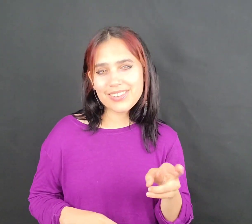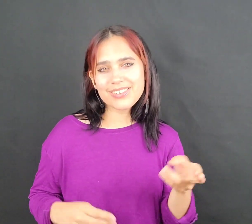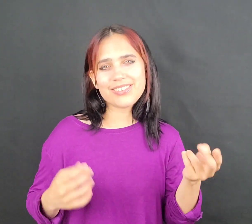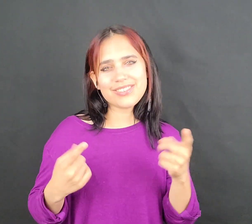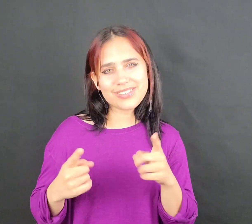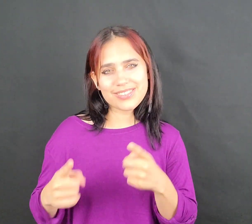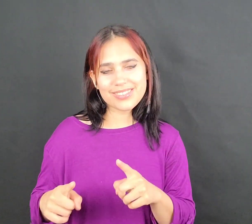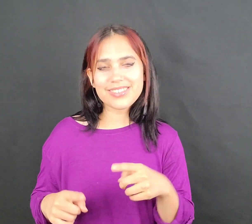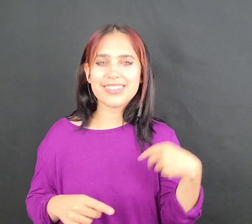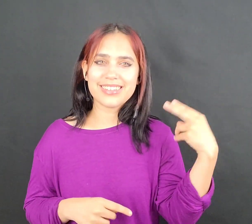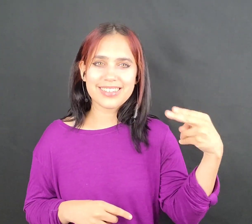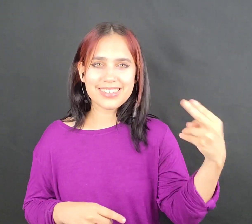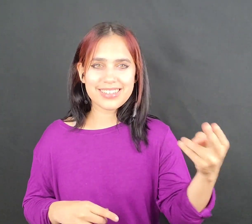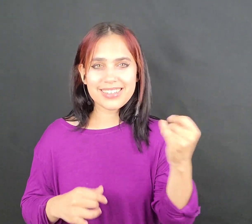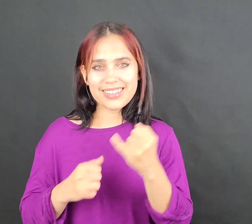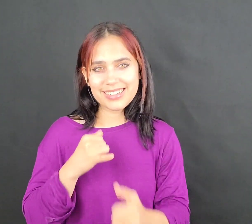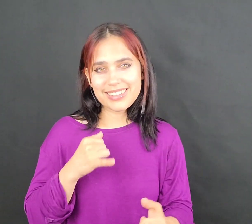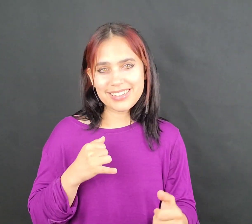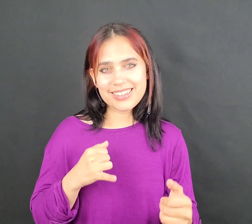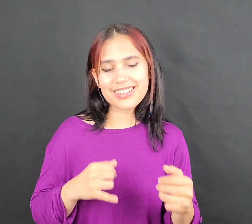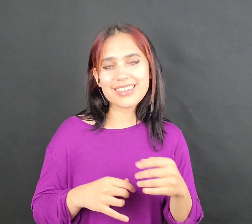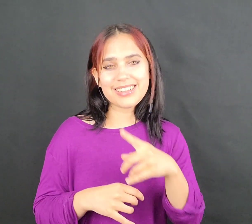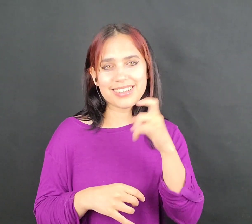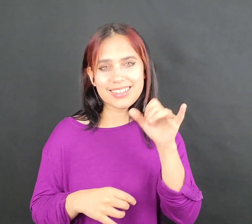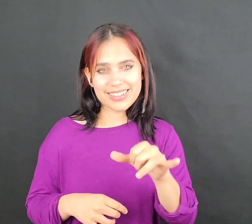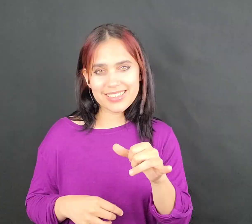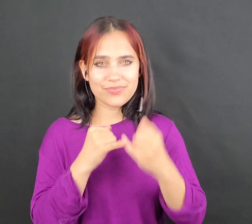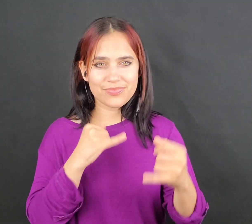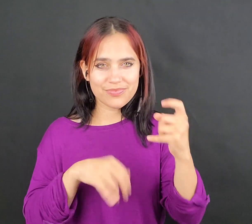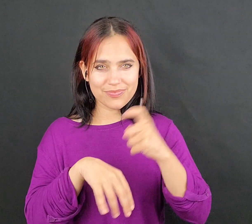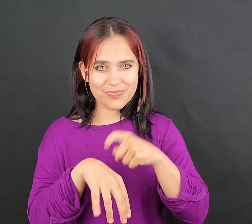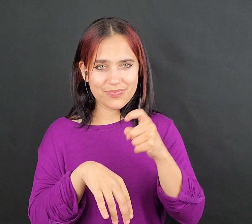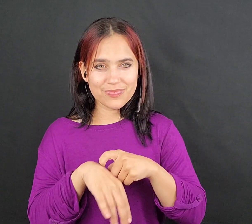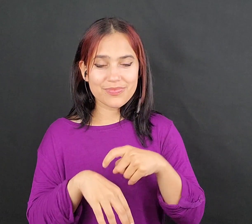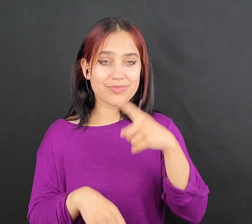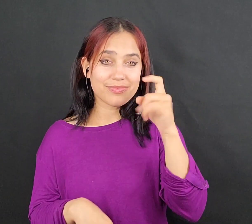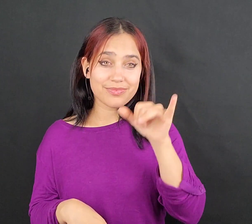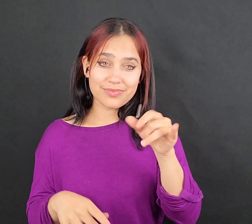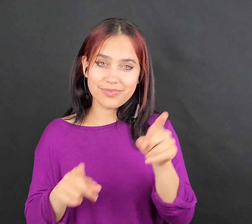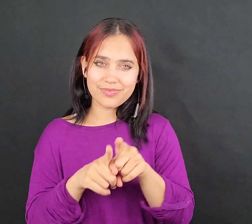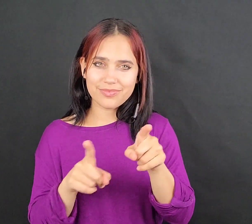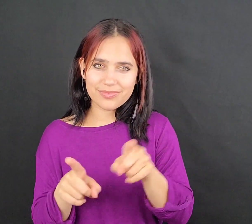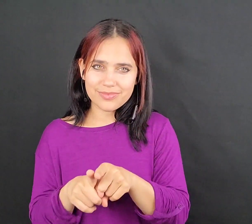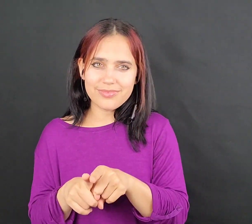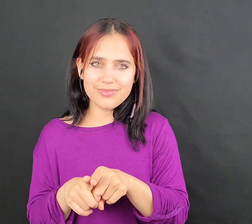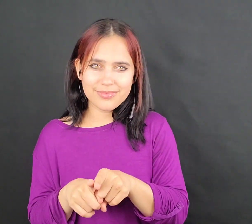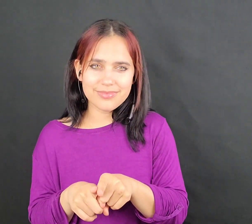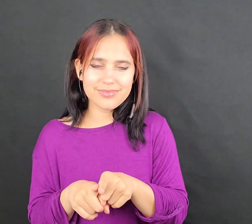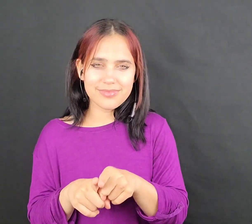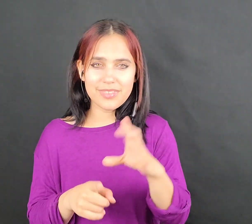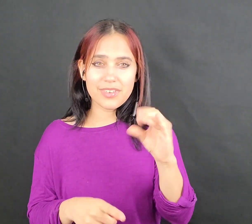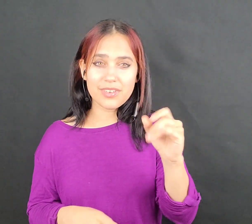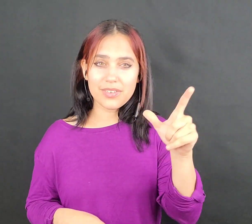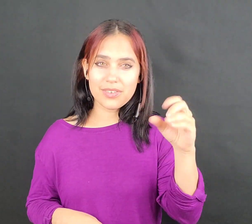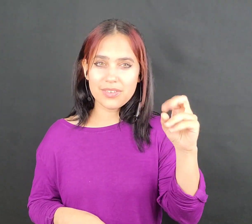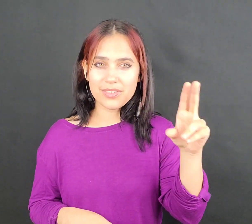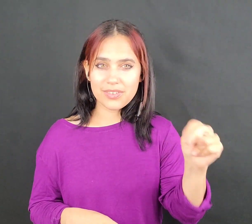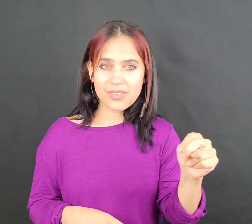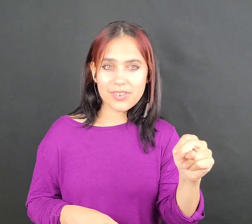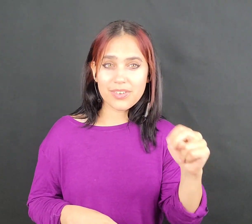calcium carbonate, known as columns or straws. Stalacto. A stalacto is a columnar deposit formed by a